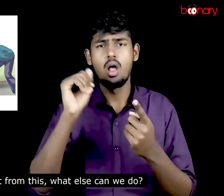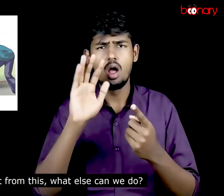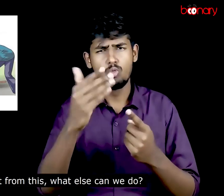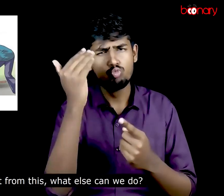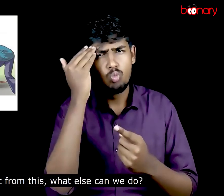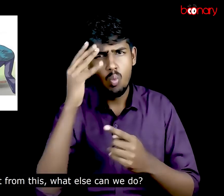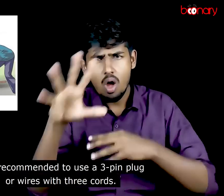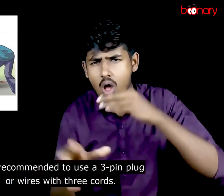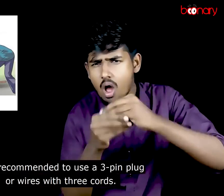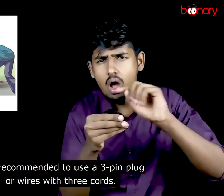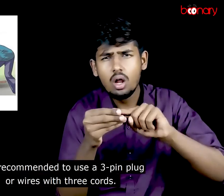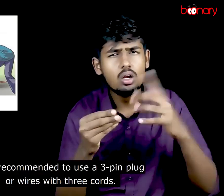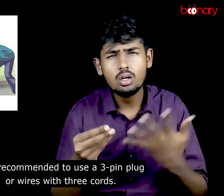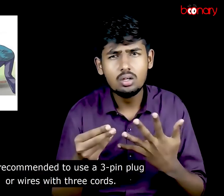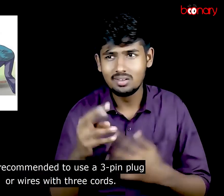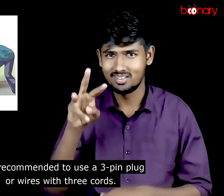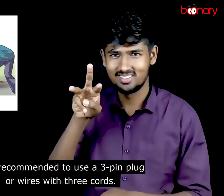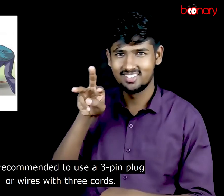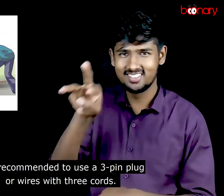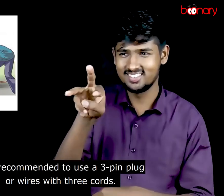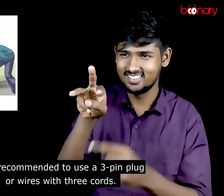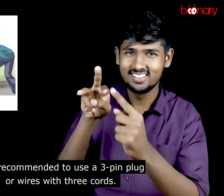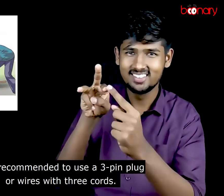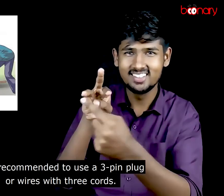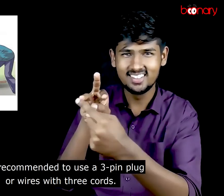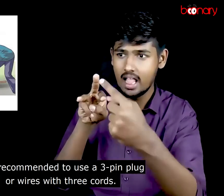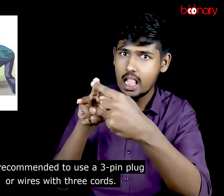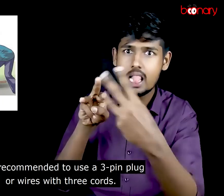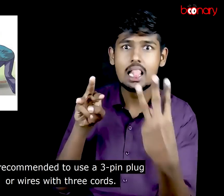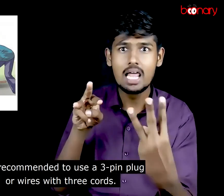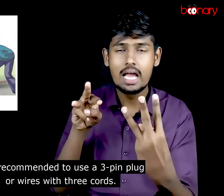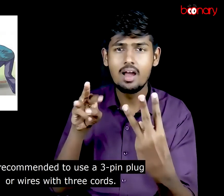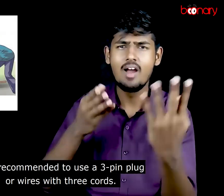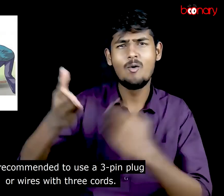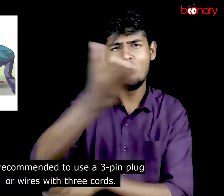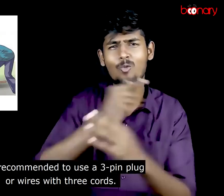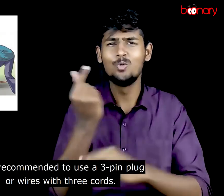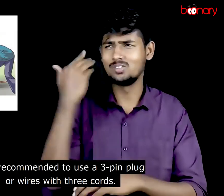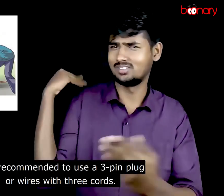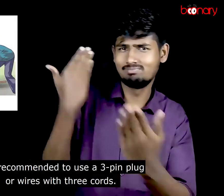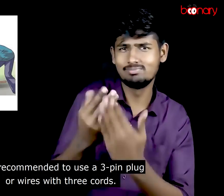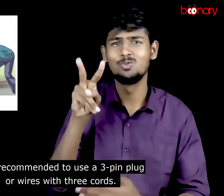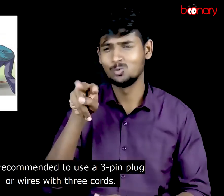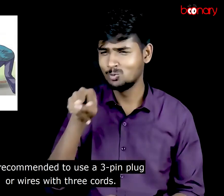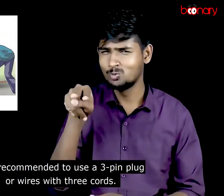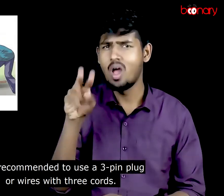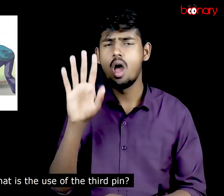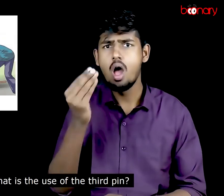do? It is recommended to use a 3-pin plug or wires with 3 cords. What